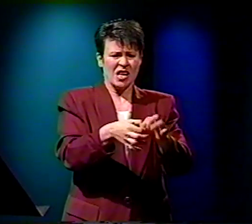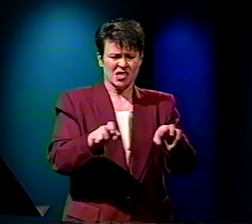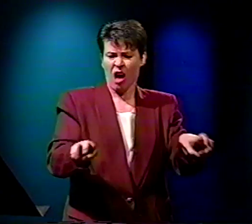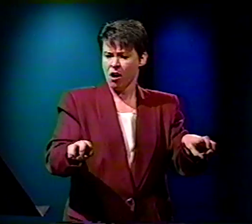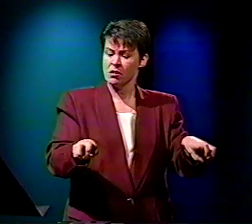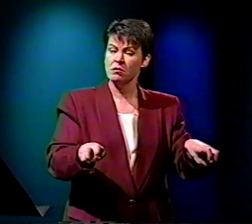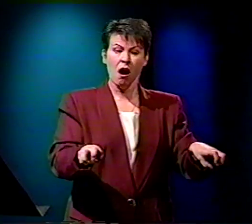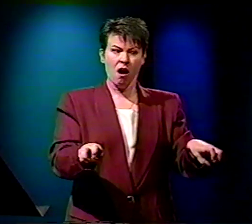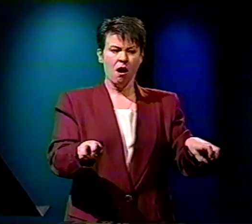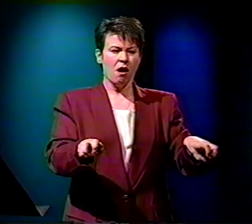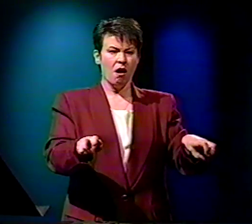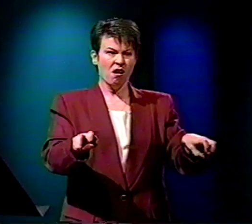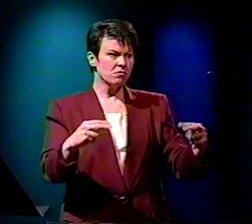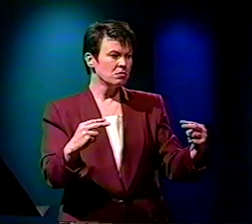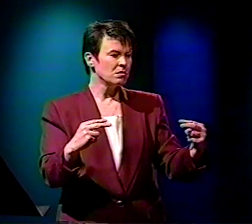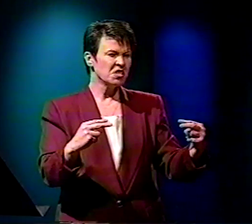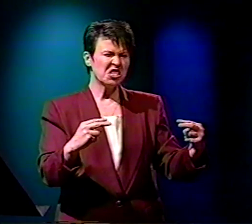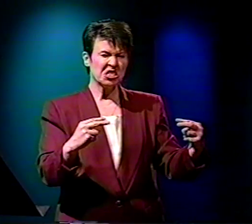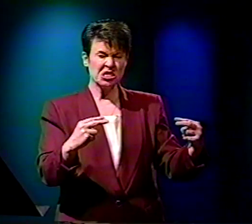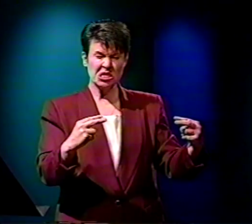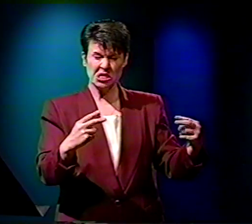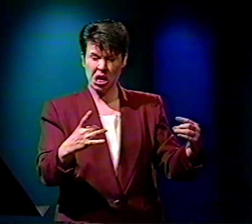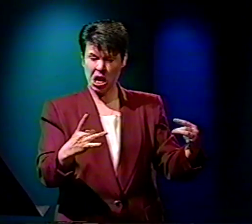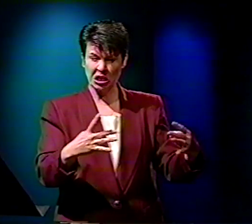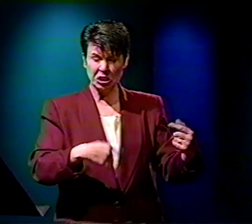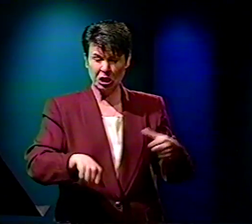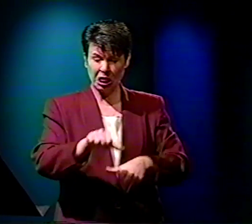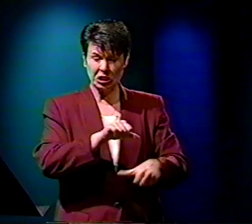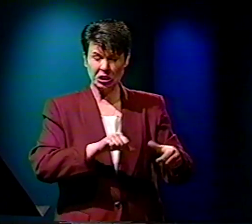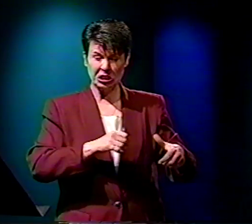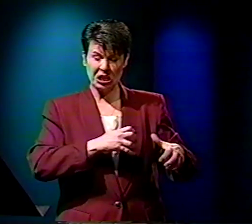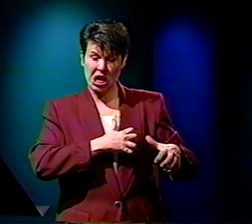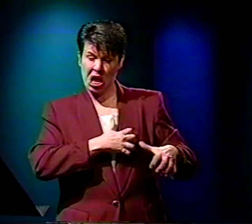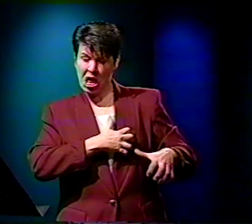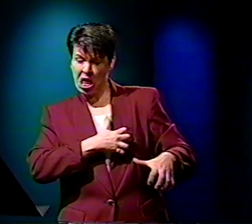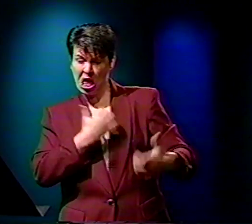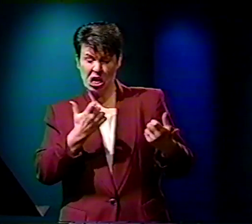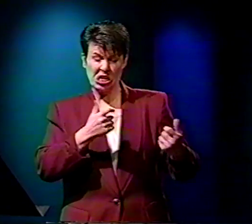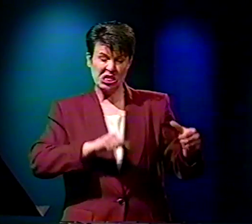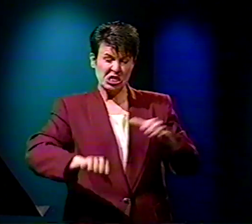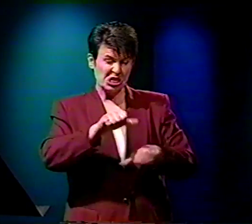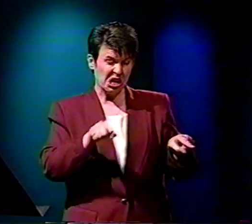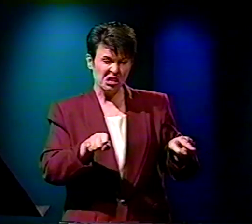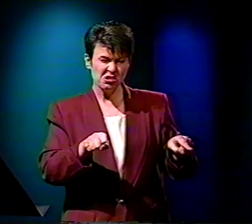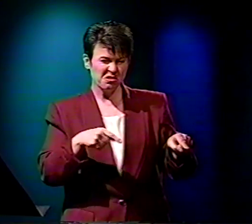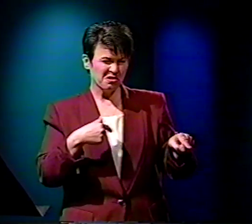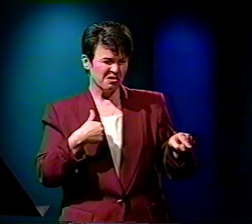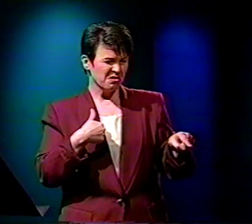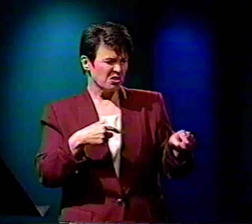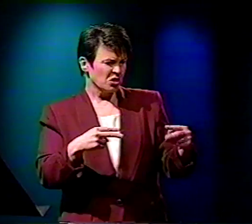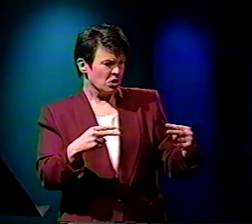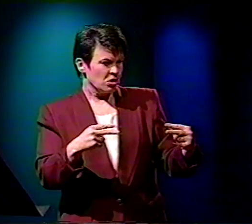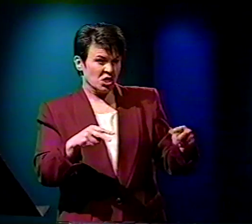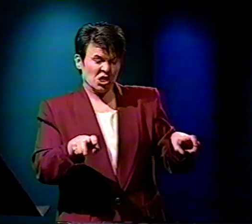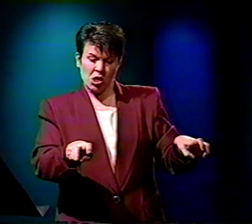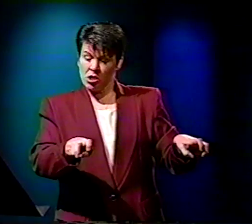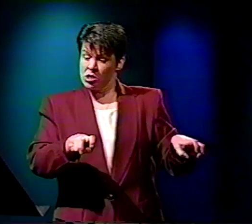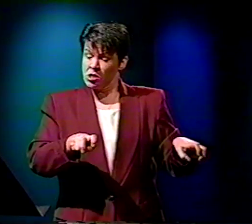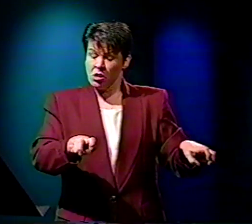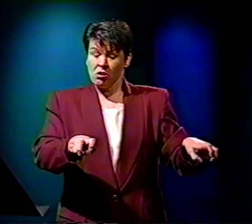was struggling going in the opposite direction in order to get to his pile of hay. And they hated each other. They were furious with each other because they were being held back from